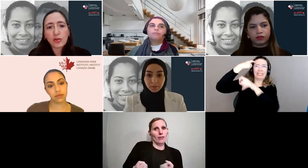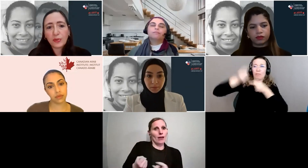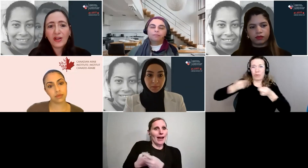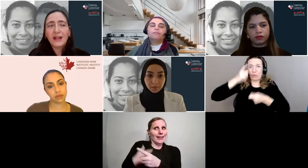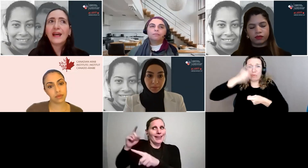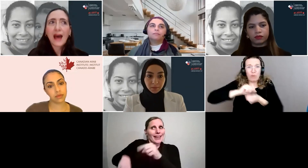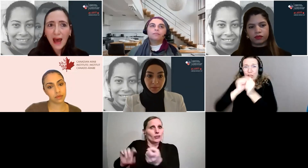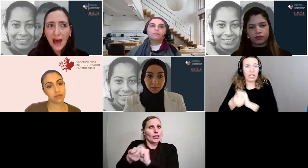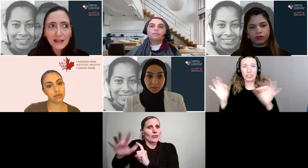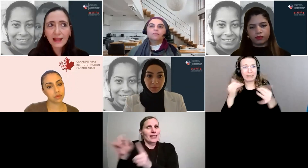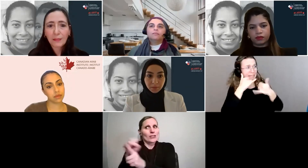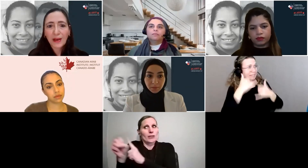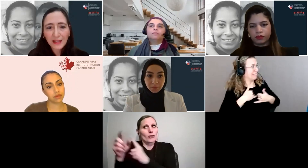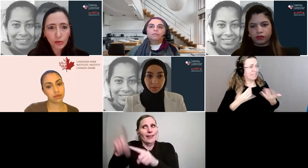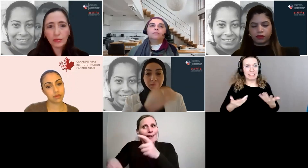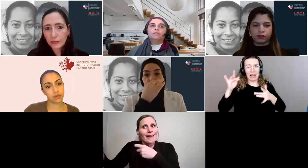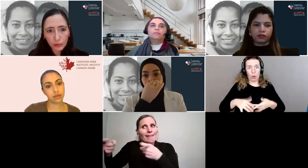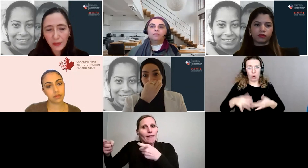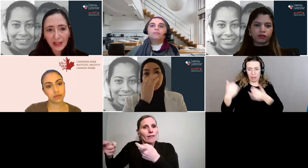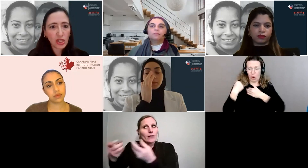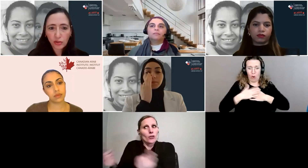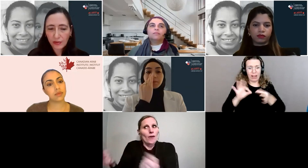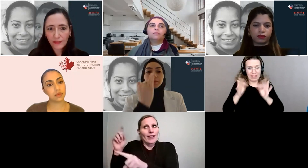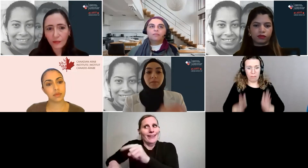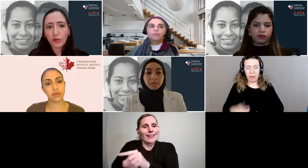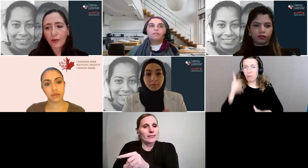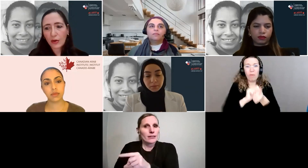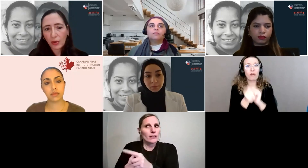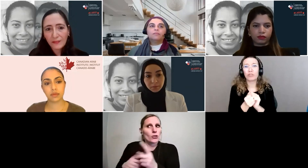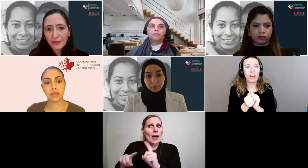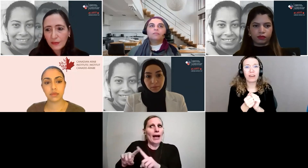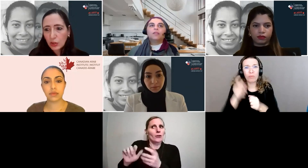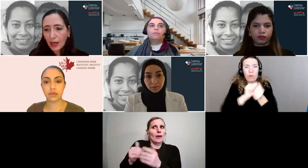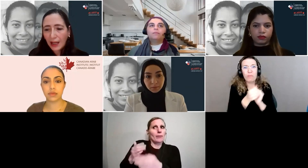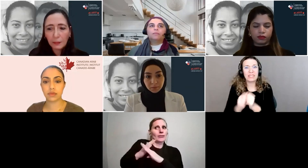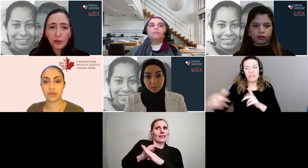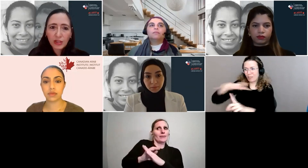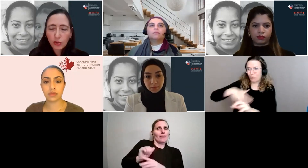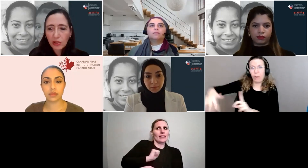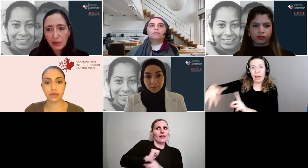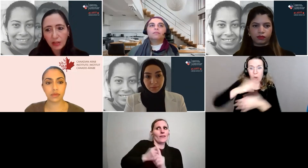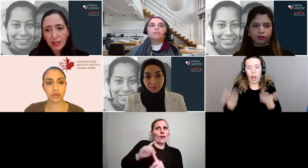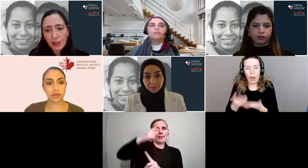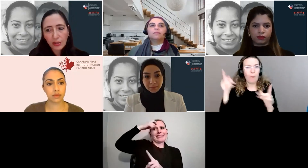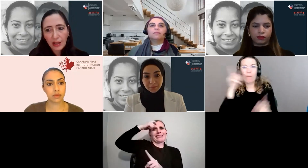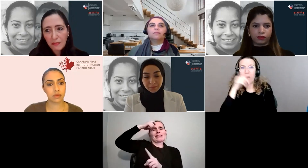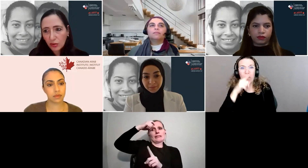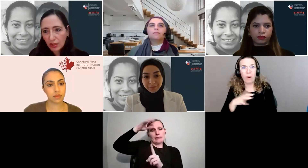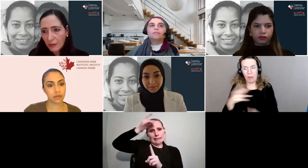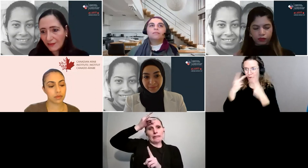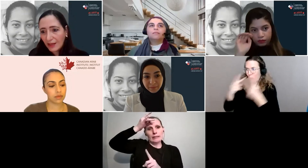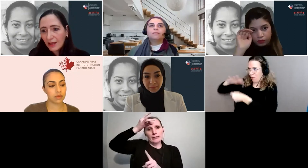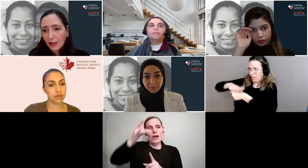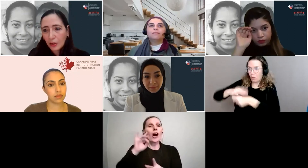that the interpreter has the capacity to make a change, you know, right away. So I'll post, and actually the organization that I